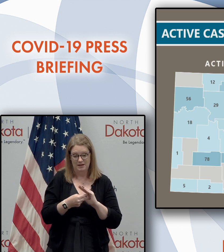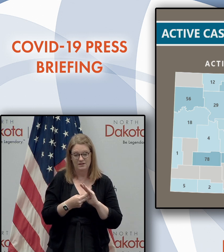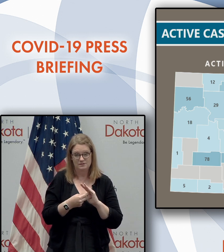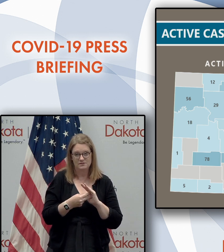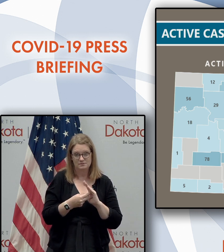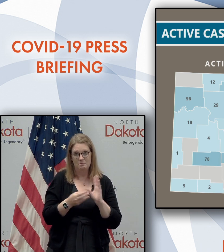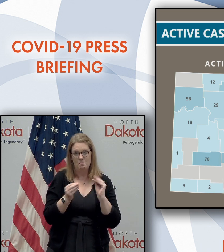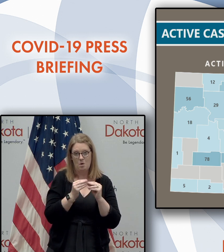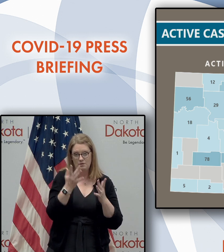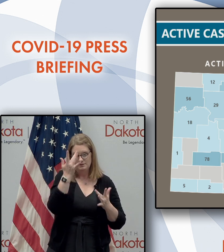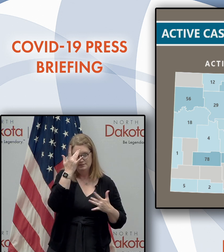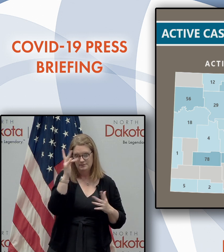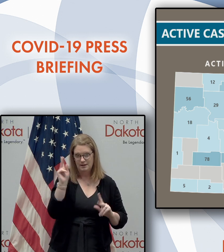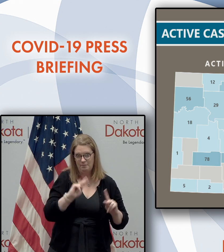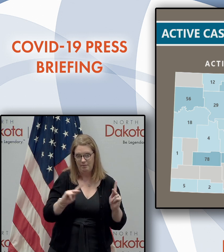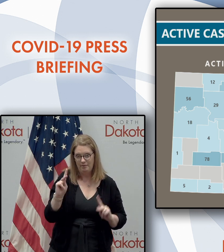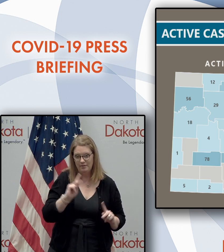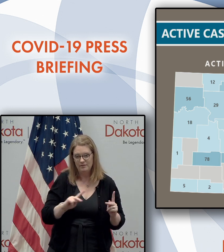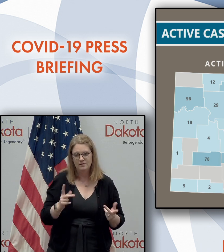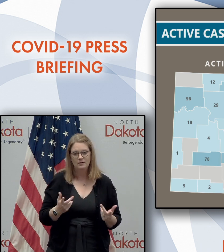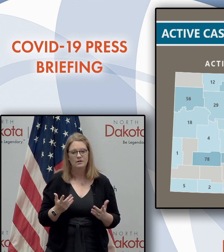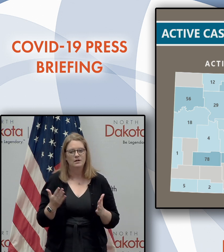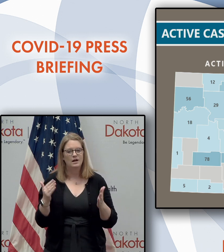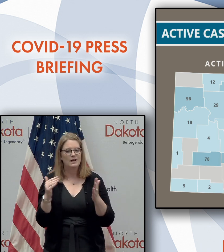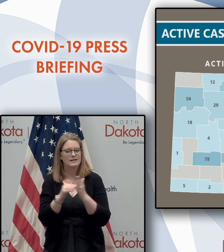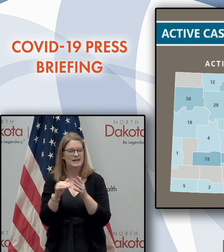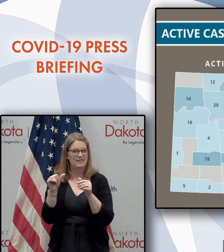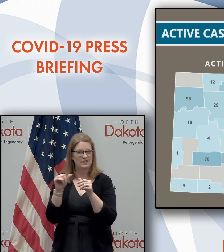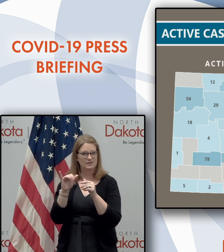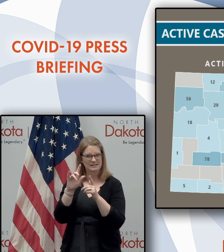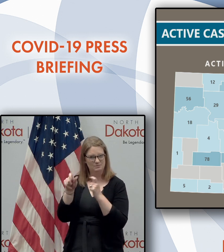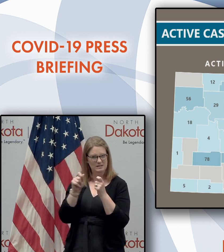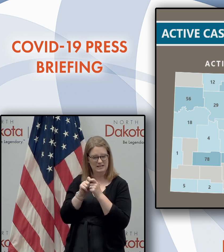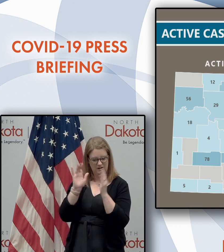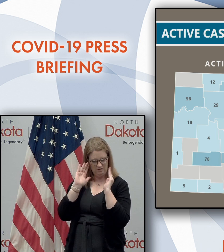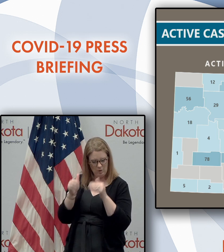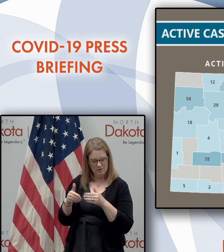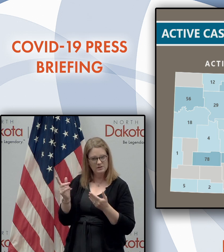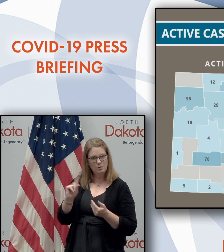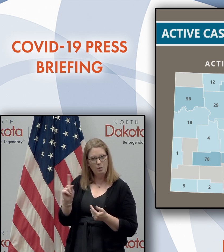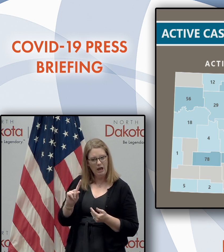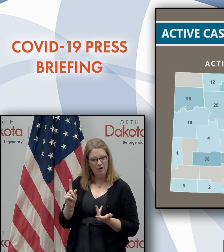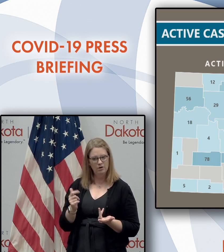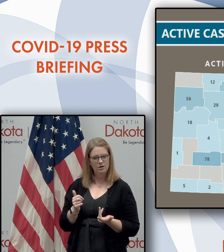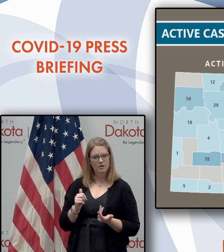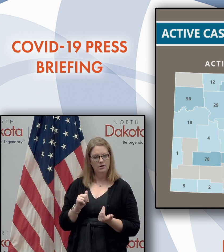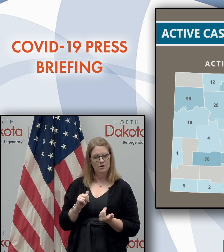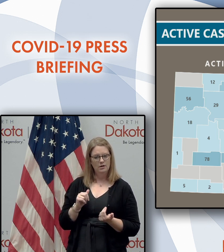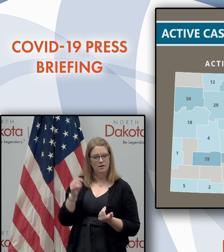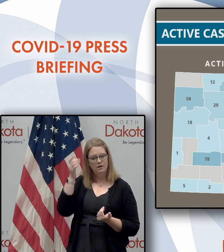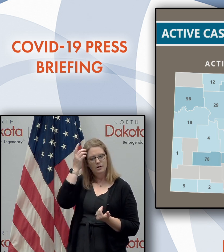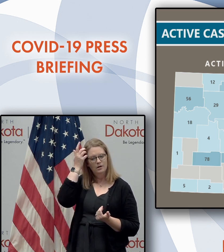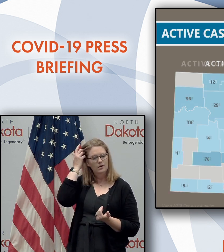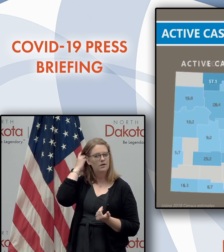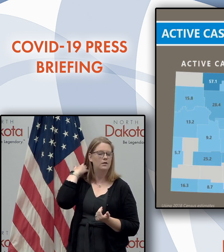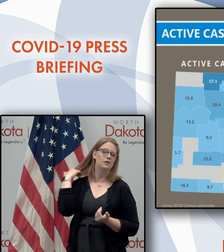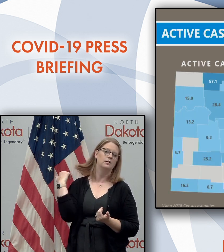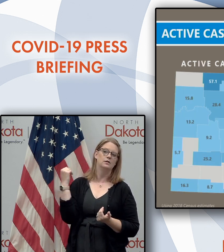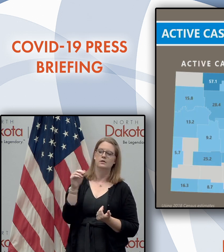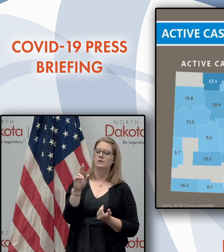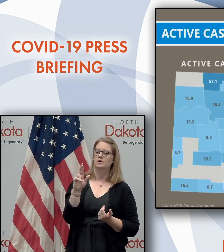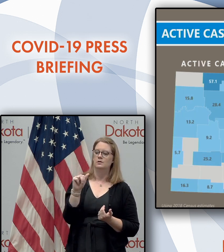One other area of focus that we're giving attention to today is in the counties, both